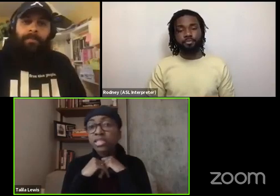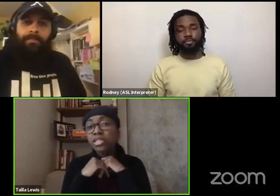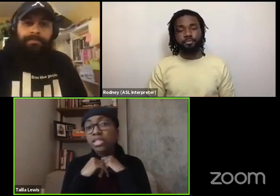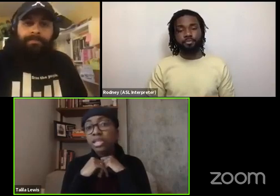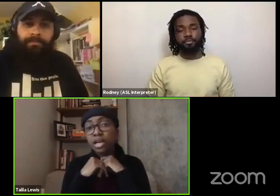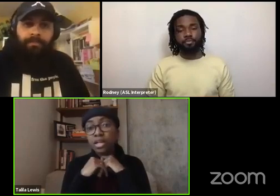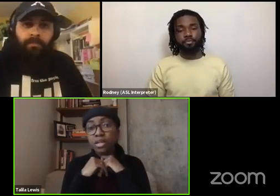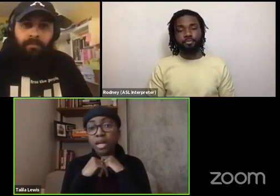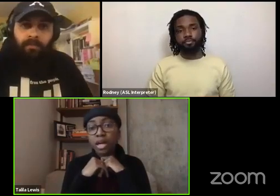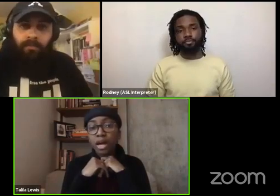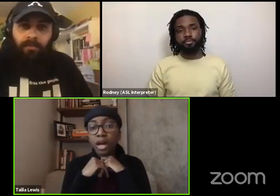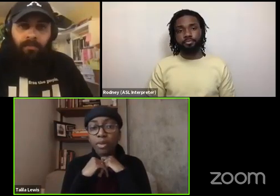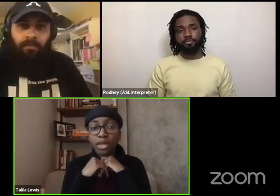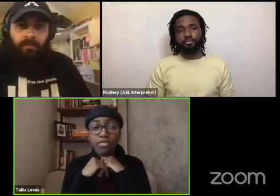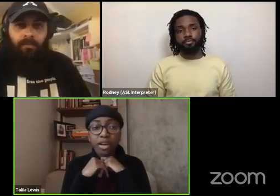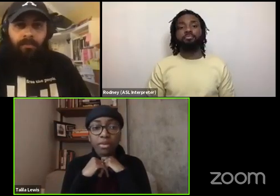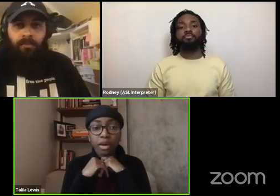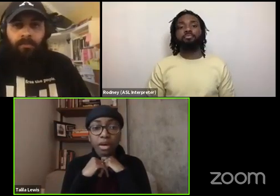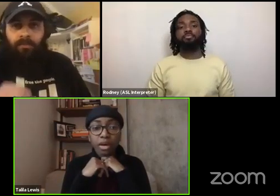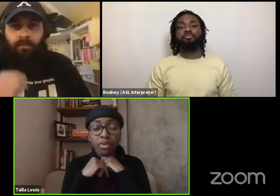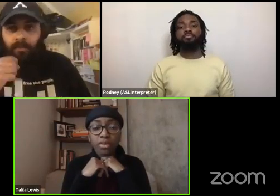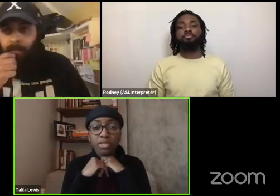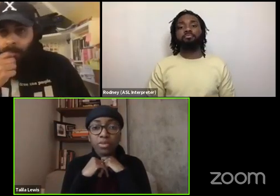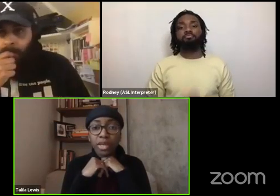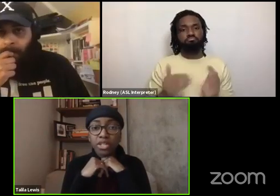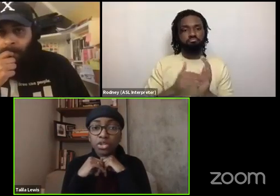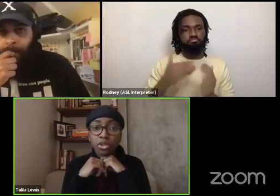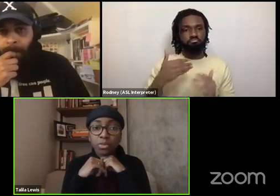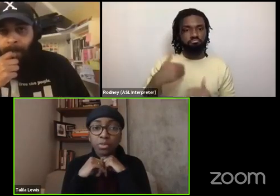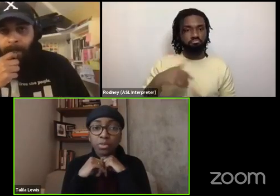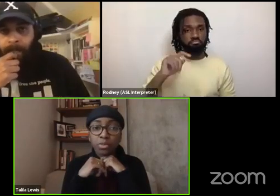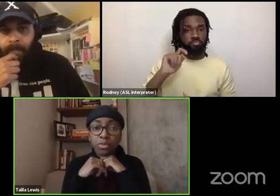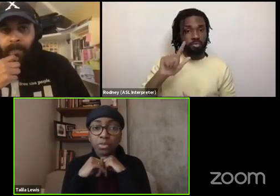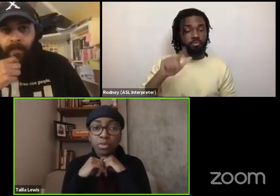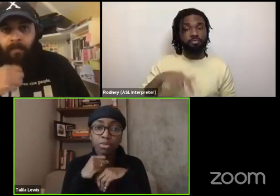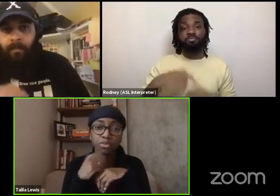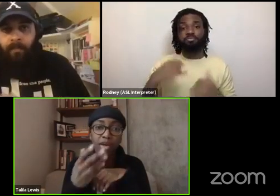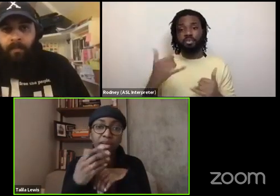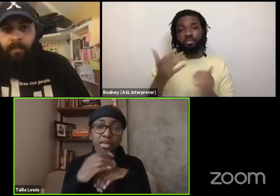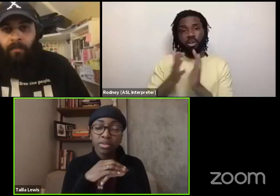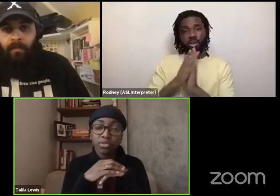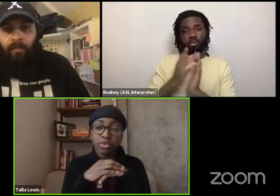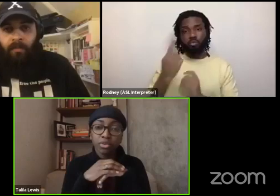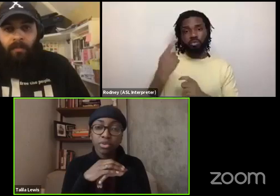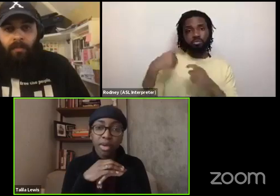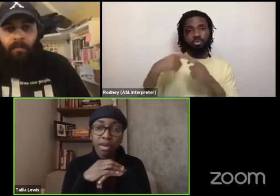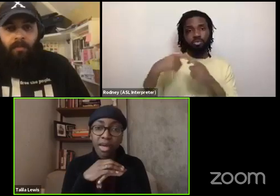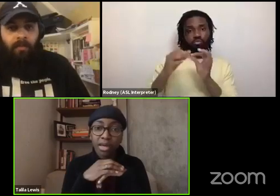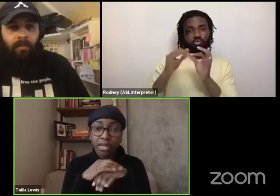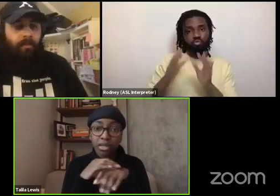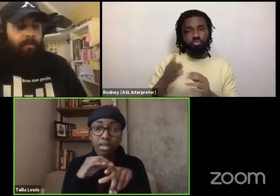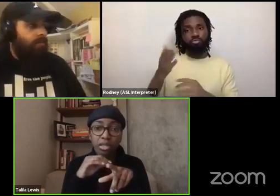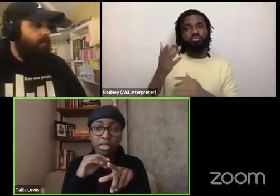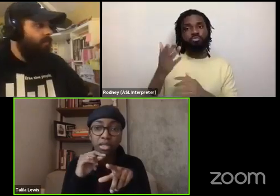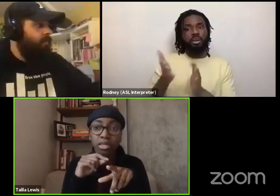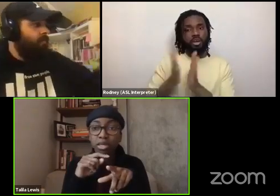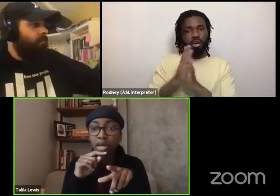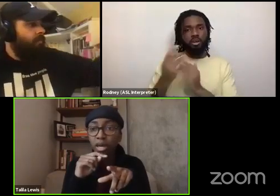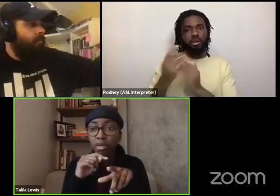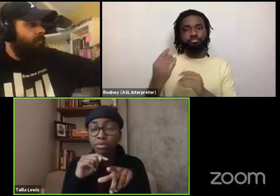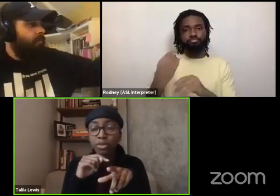this is TL. I'm going to invite one of the Spanish interpreters to provide information about how to get on